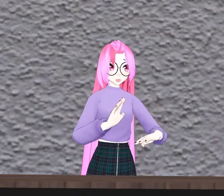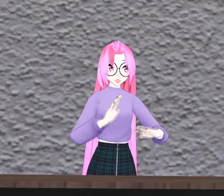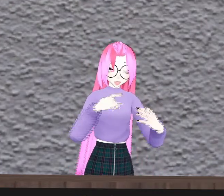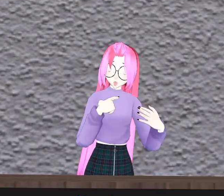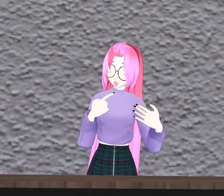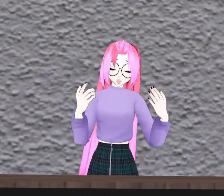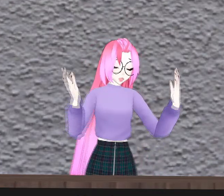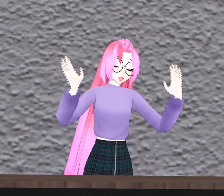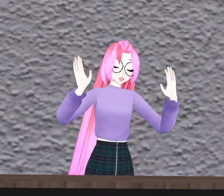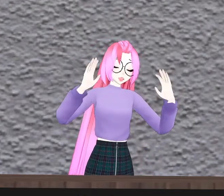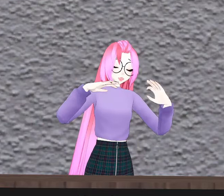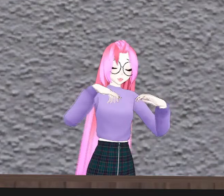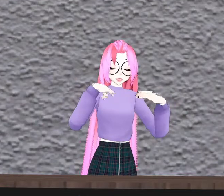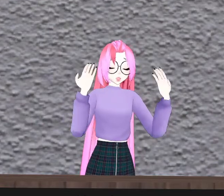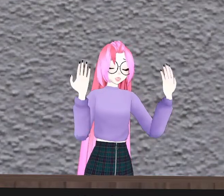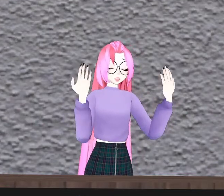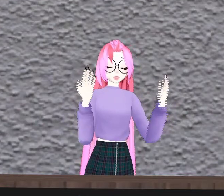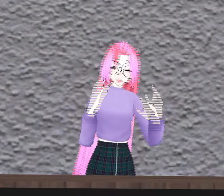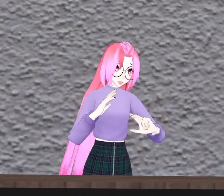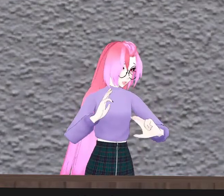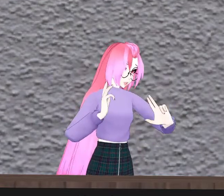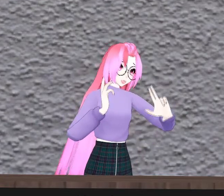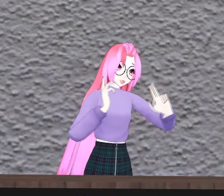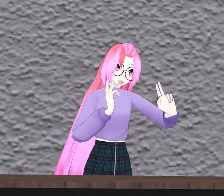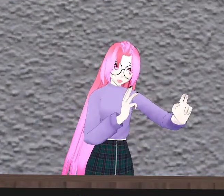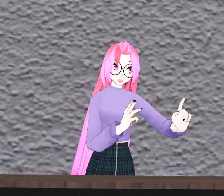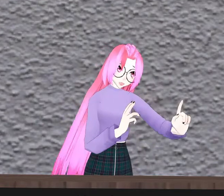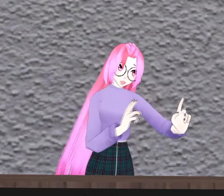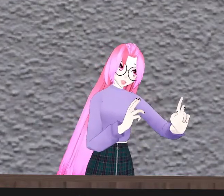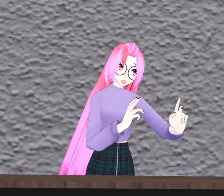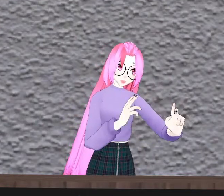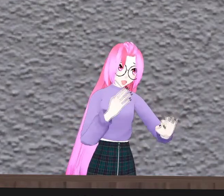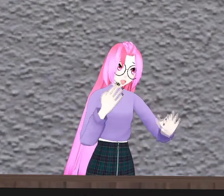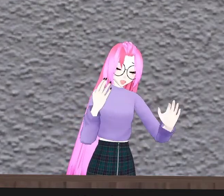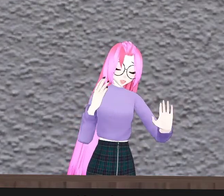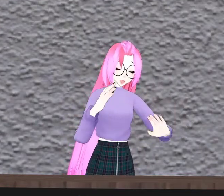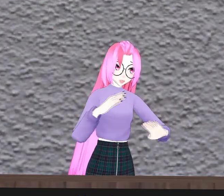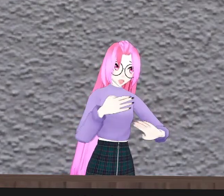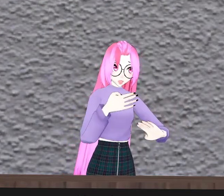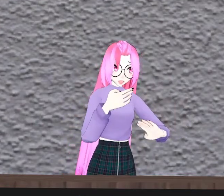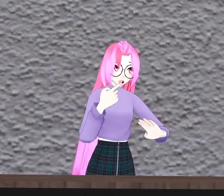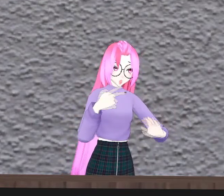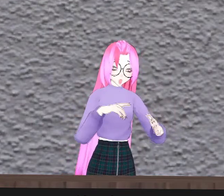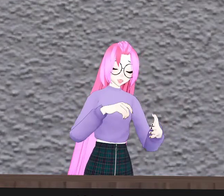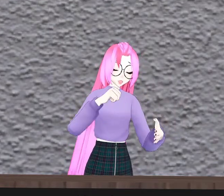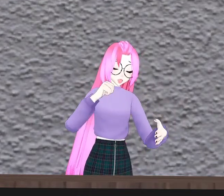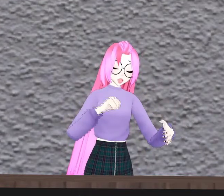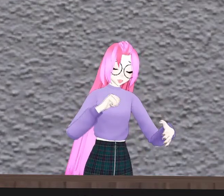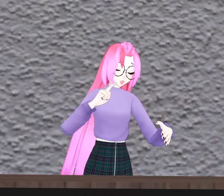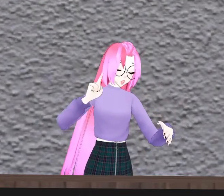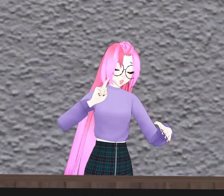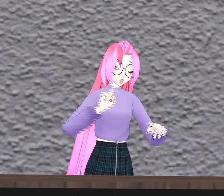and they'll tell you how it is, with no shame. And honestly, I respect that. You know, I've learned a lot from deaf